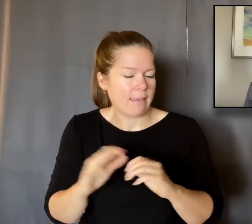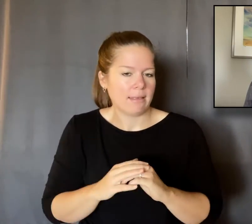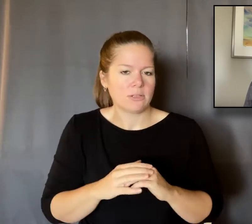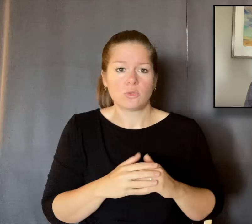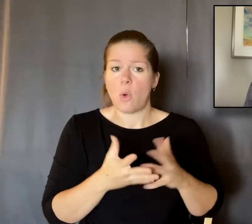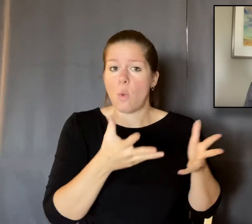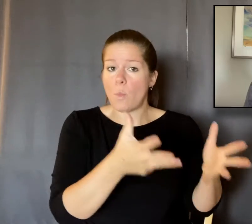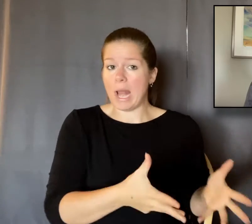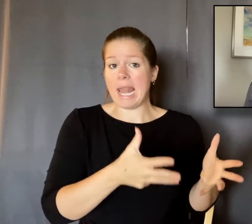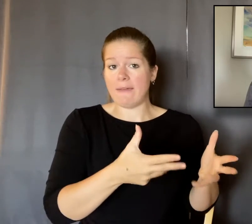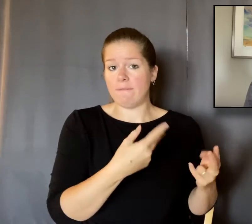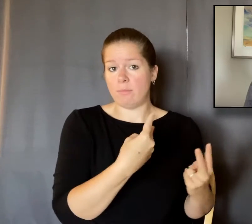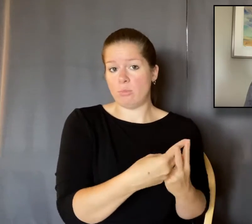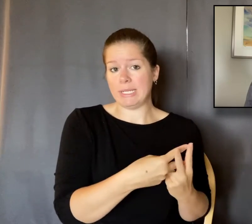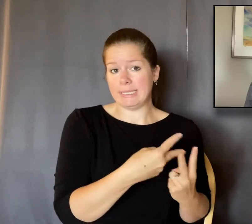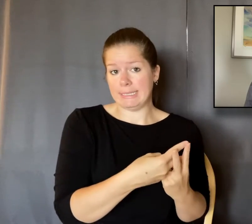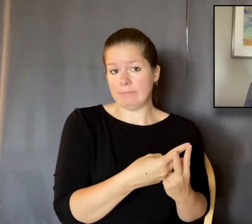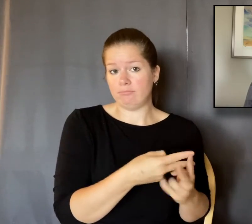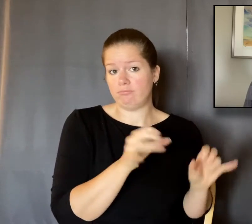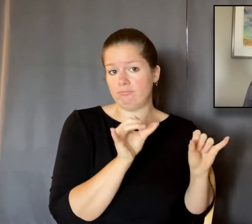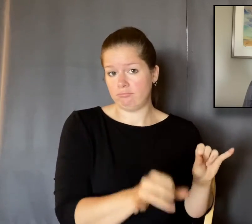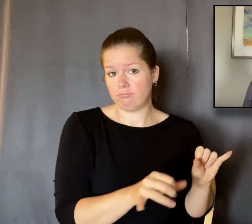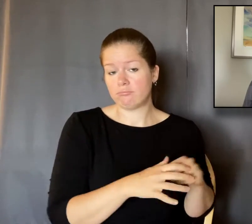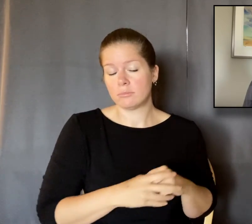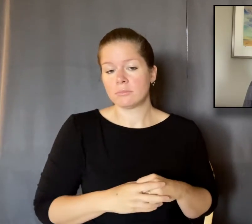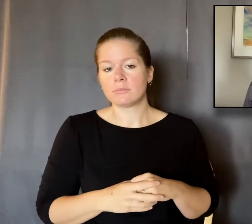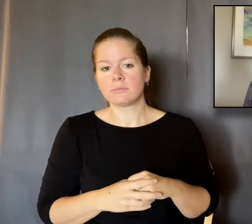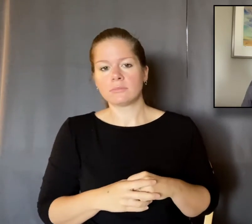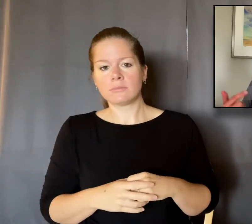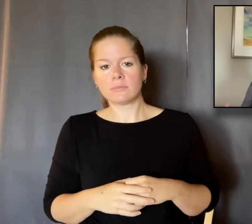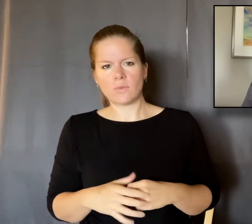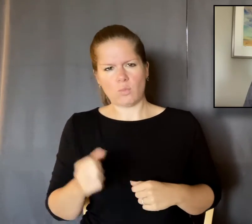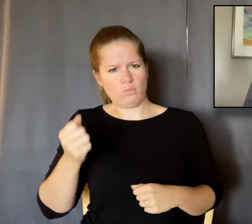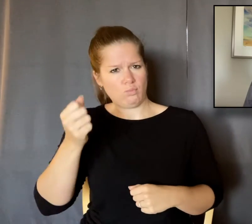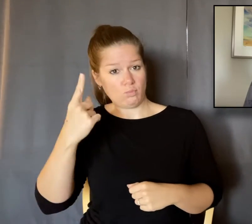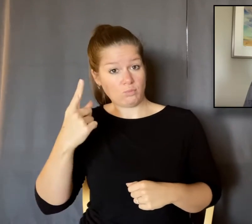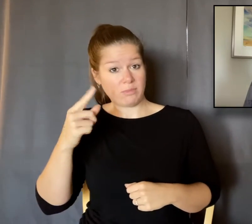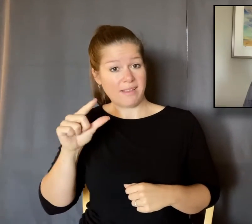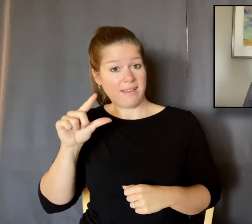left Paul in prison. Listen to that, verse 26. He basically